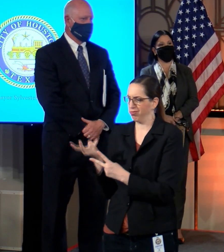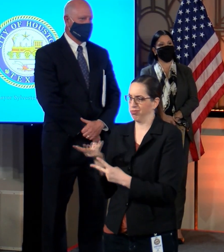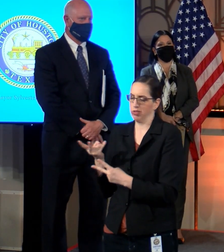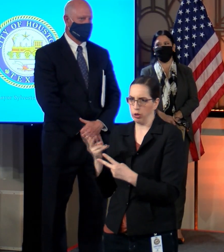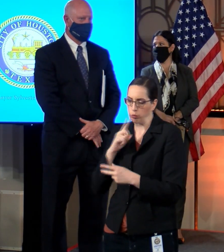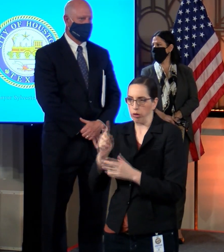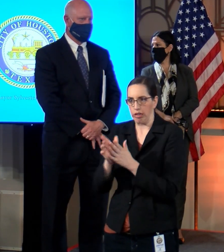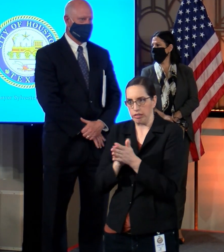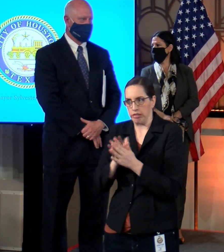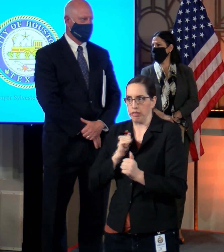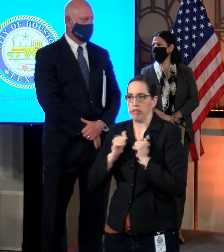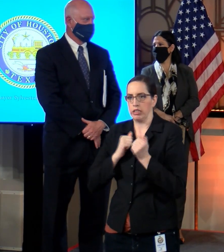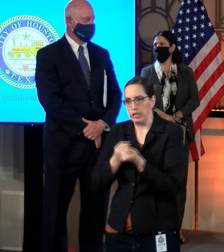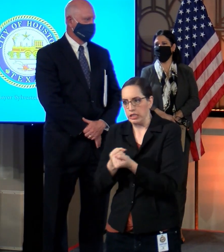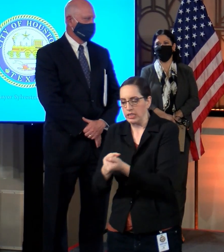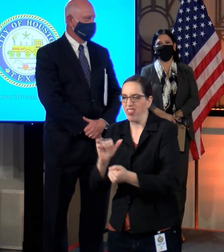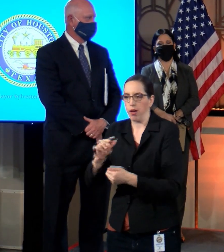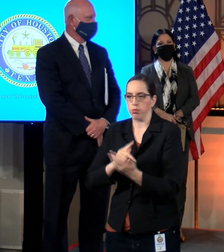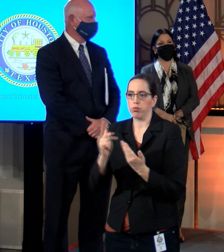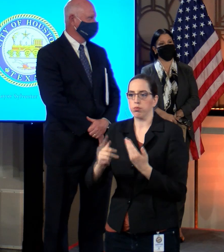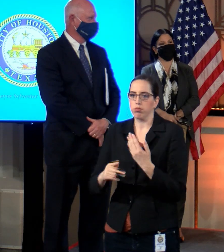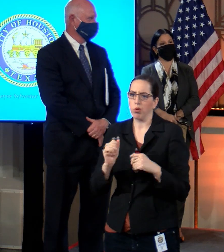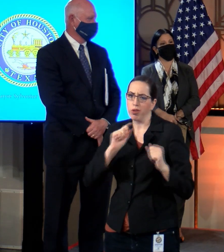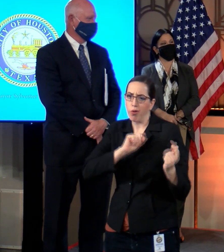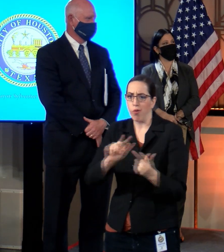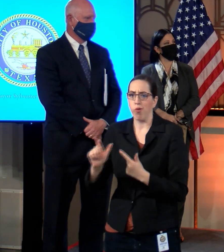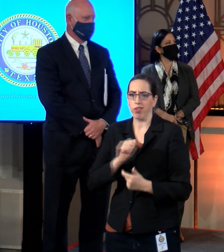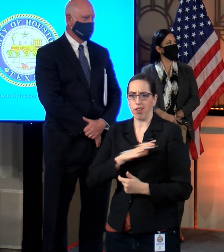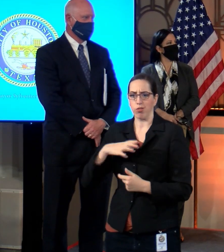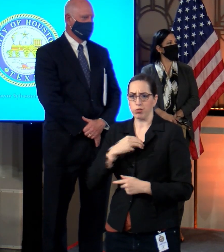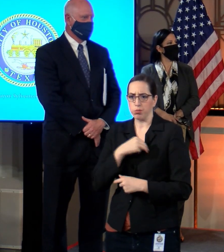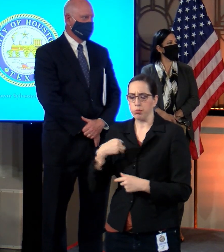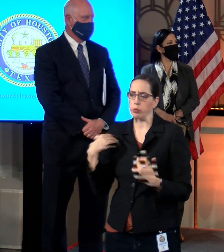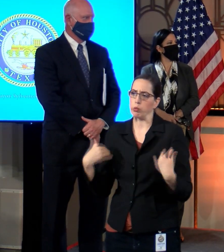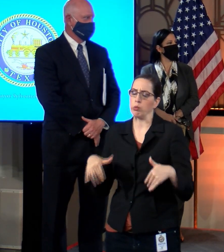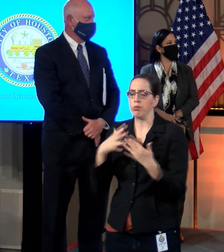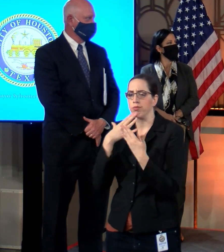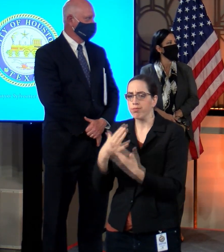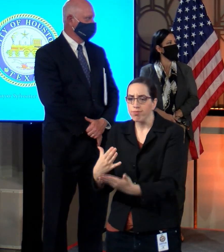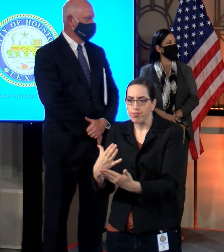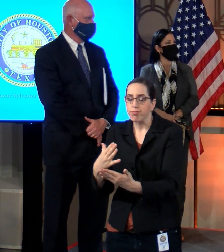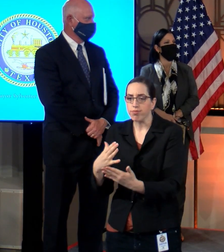in pushing this program. All of the council members, so let me thank you. And while this program,